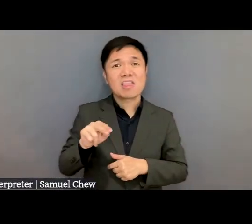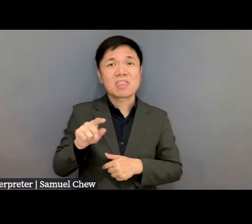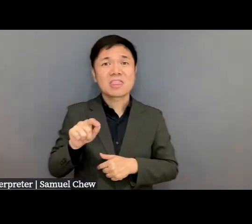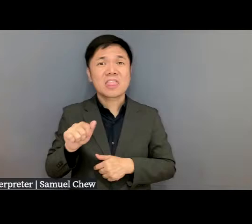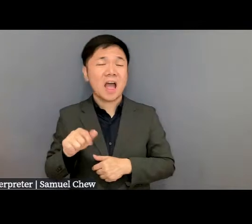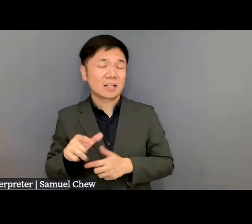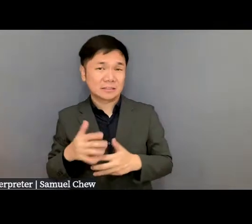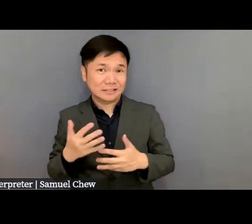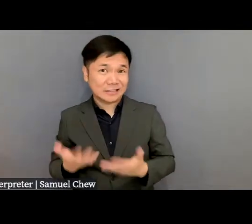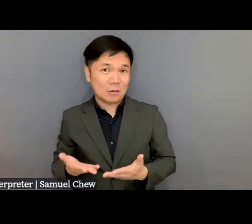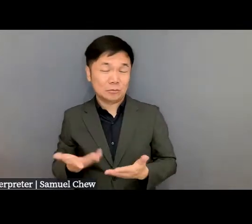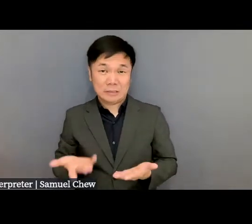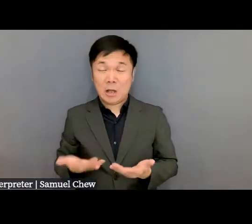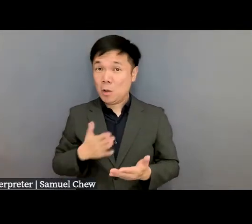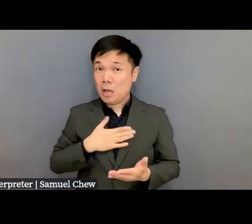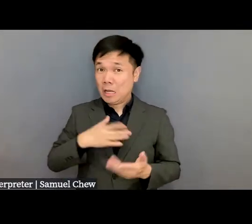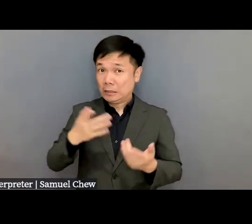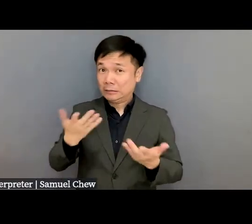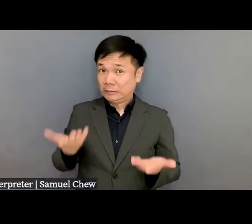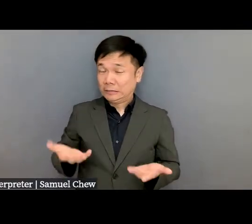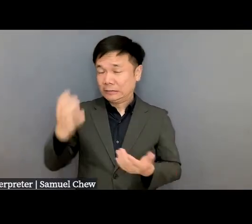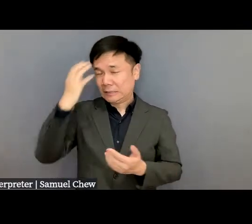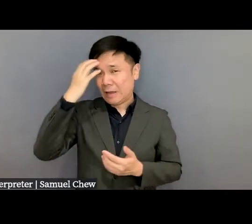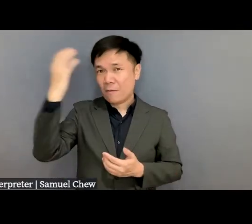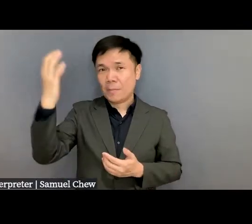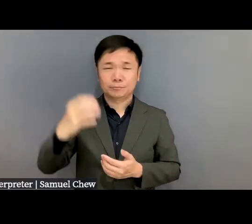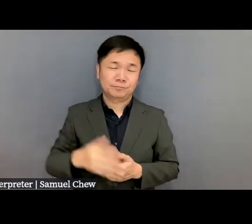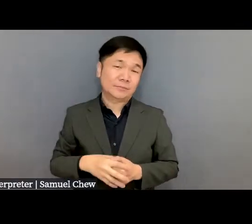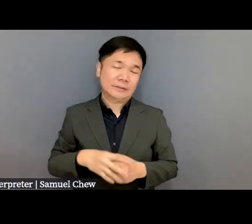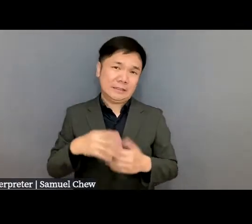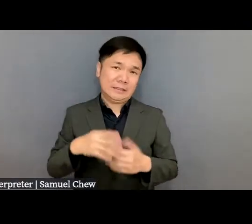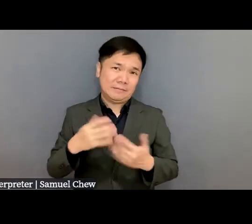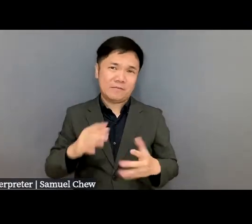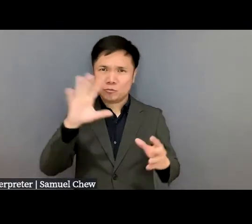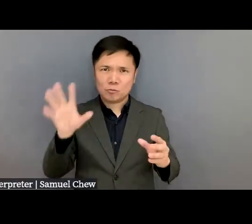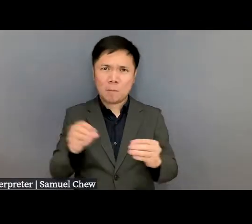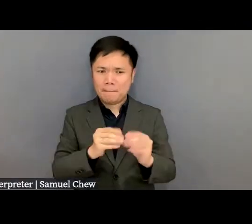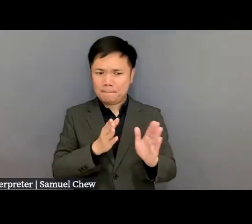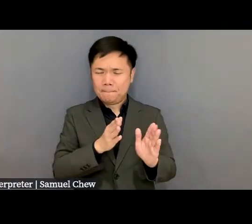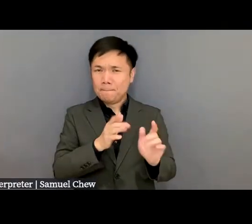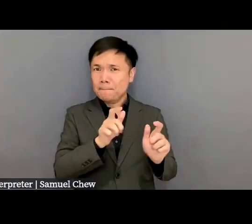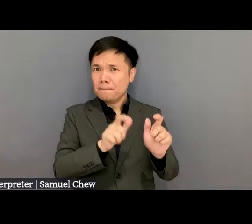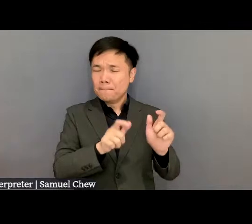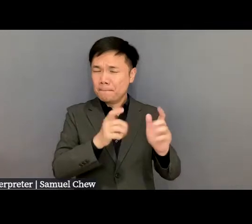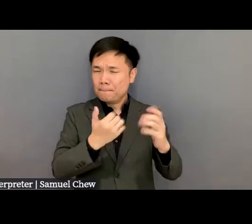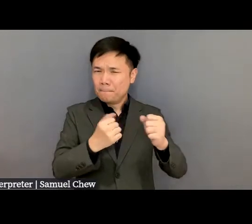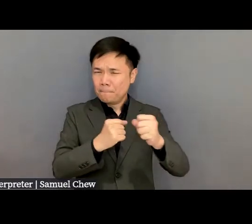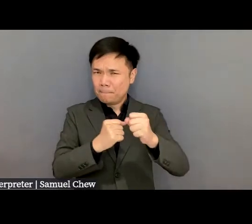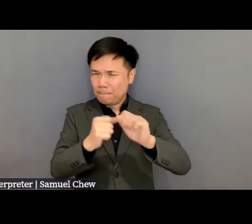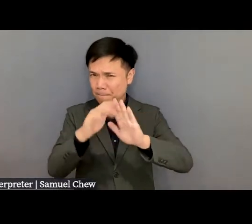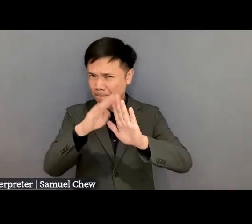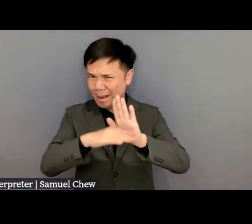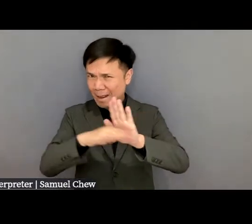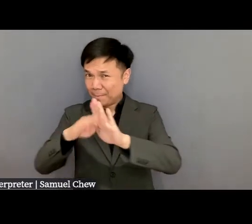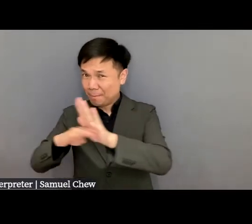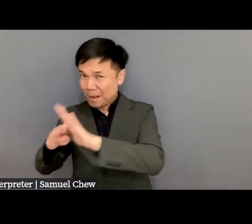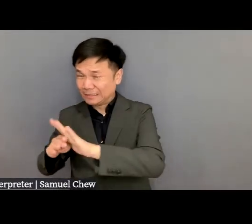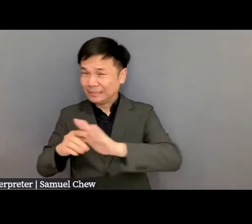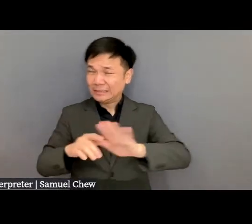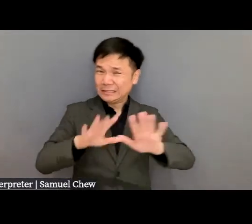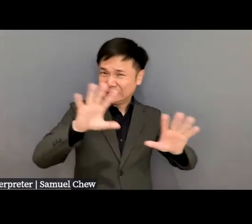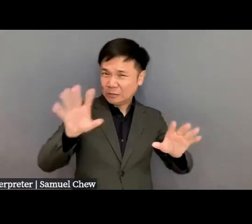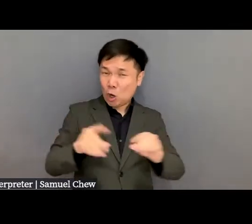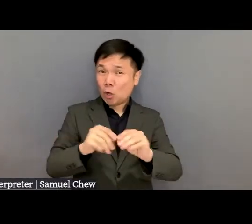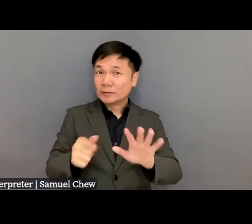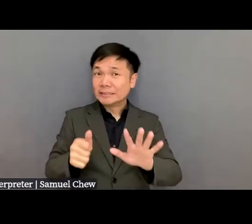government, of its 6 pillars, tourism is one of them. This has